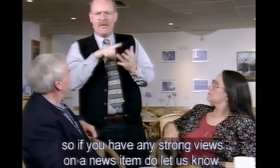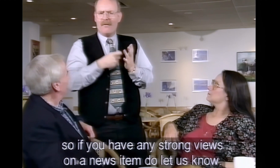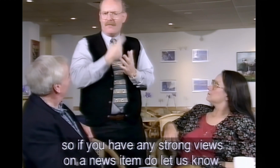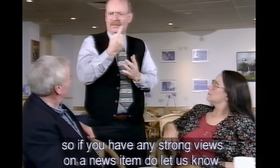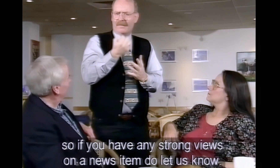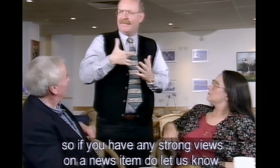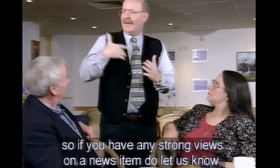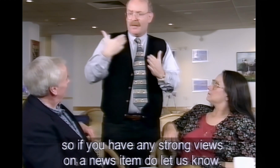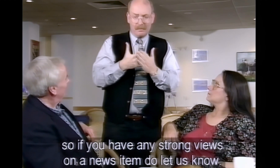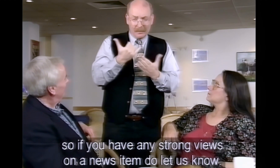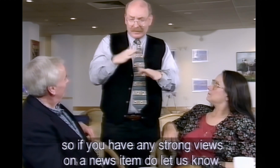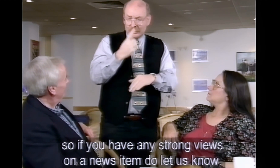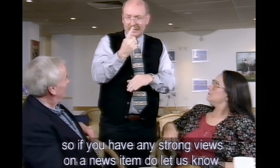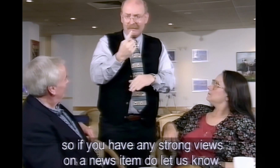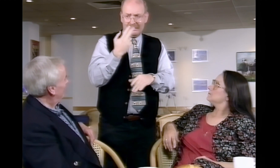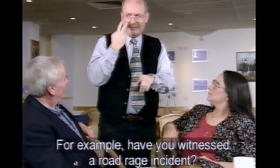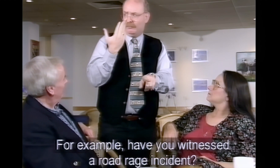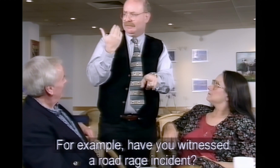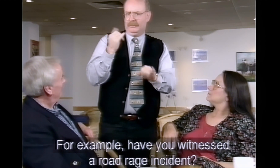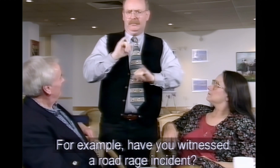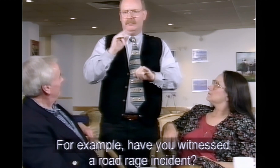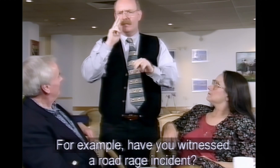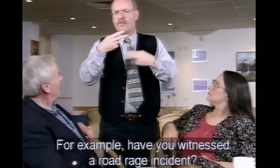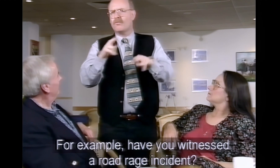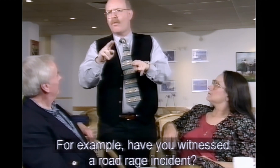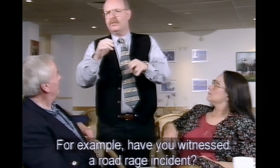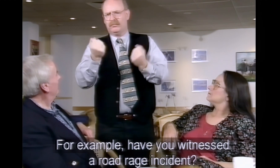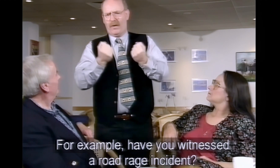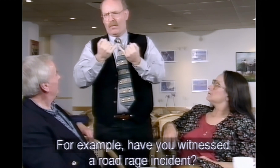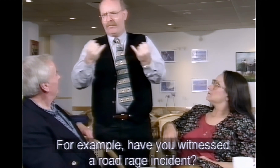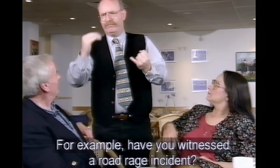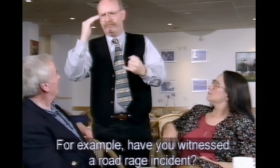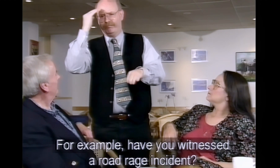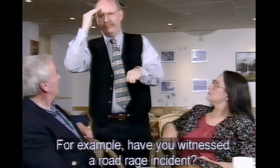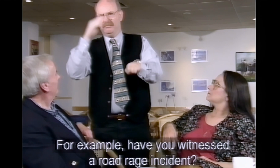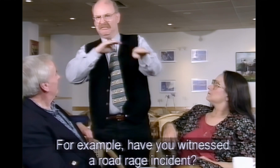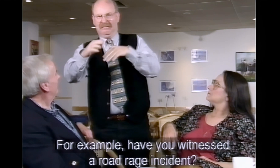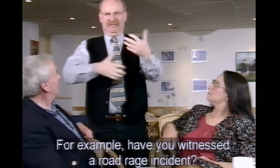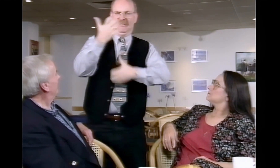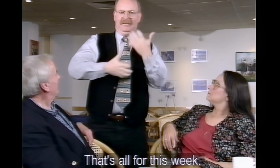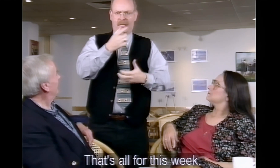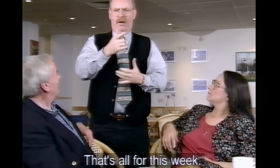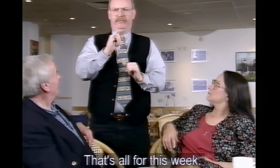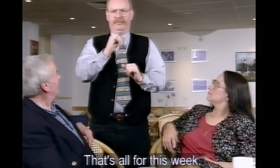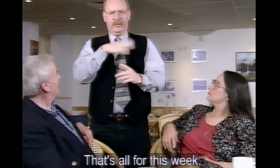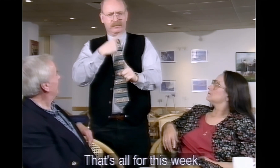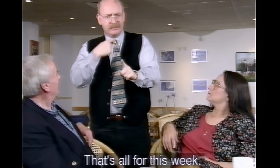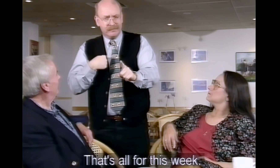know. For example, have any of you witnessed a road rage incident recently that you'd like to tell us about?